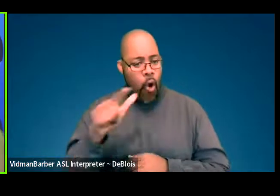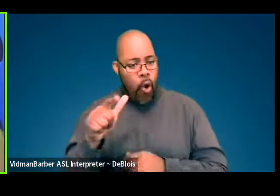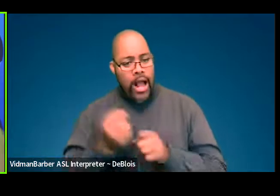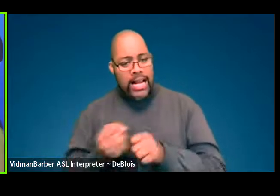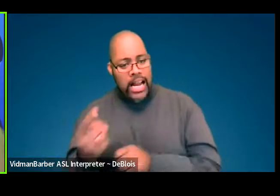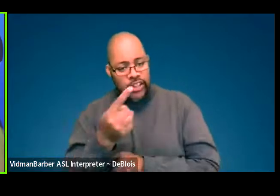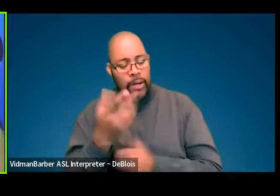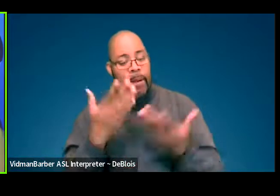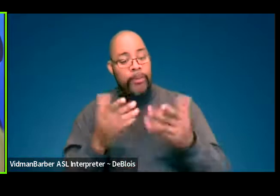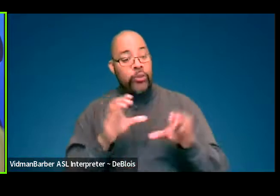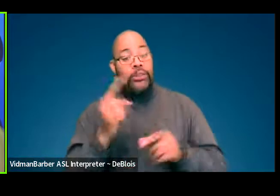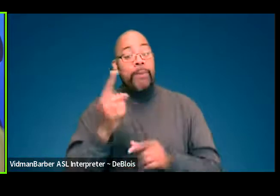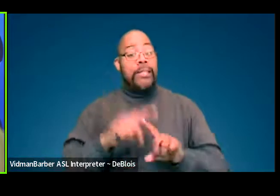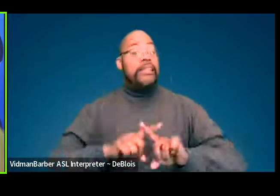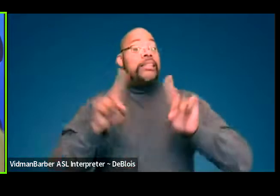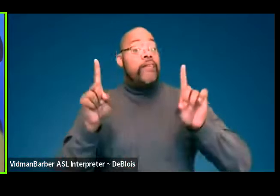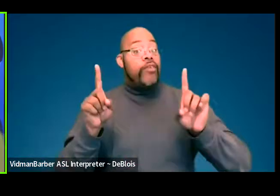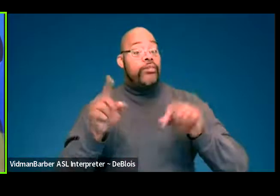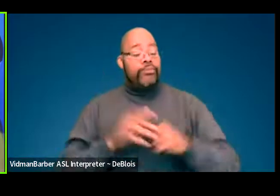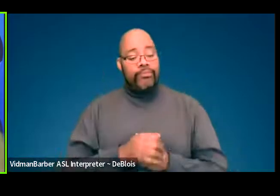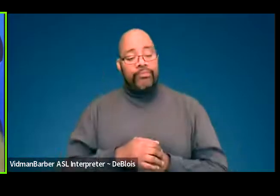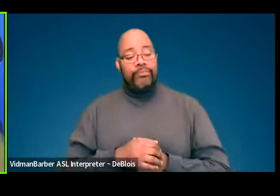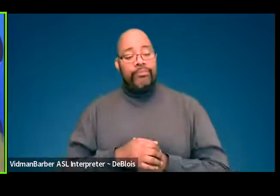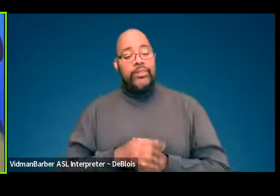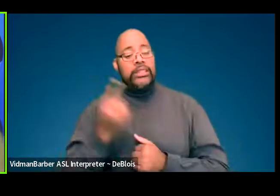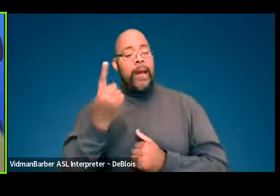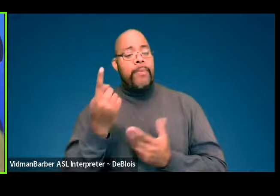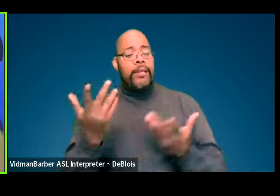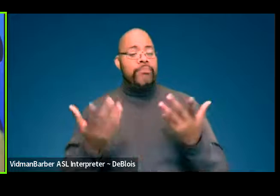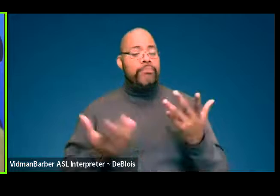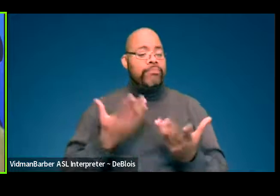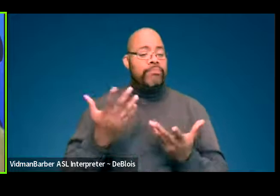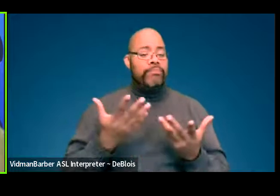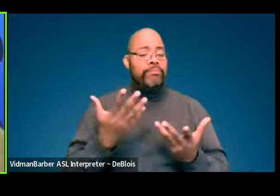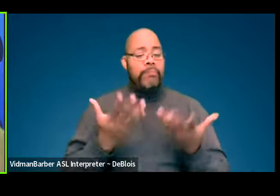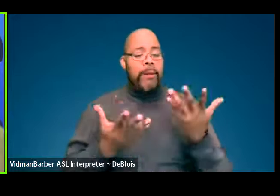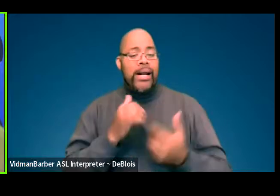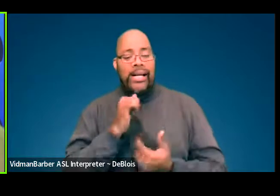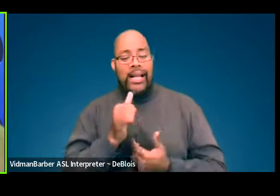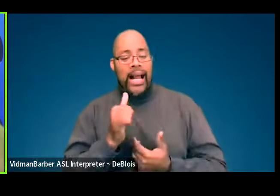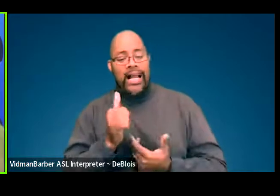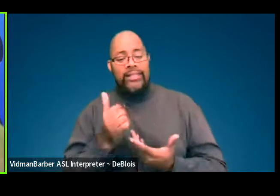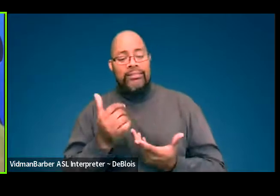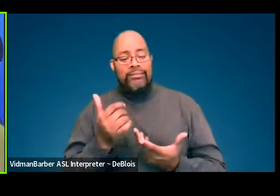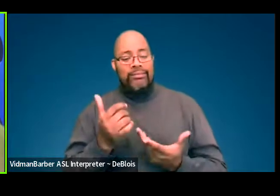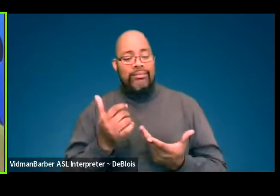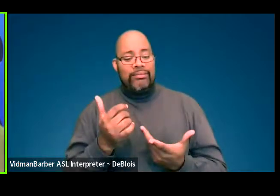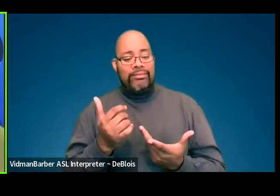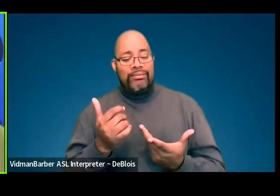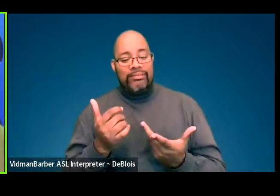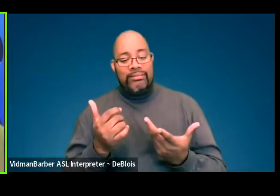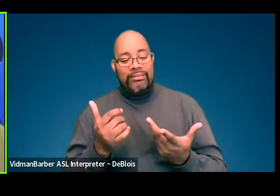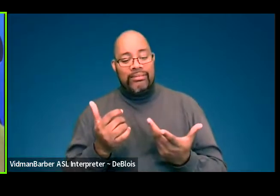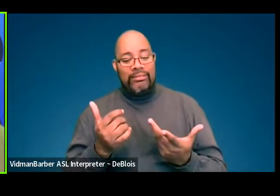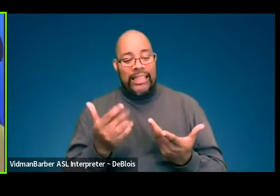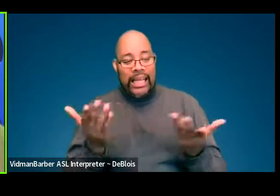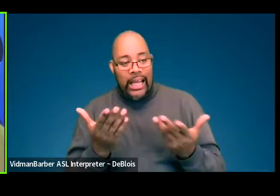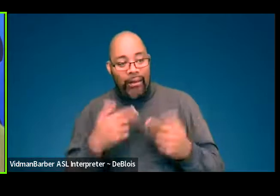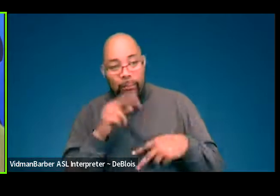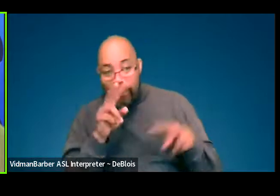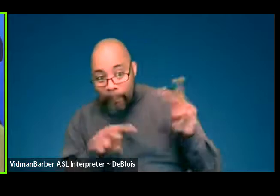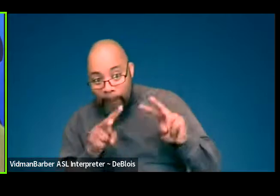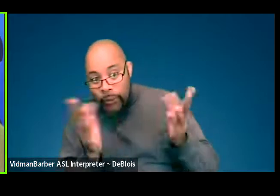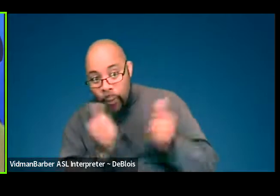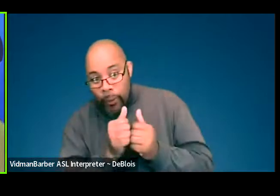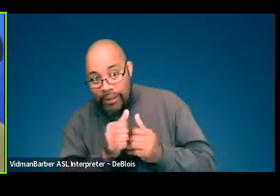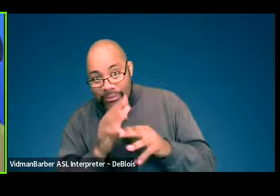next year. We might do something different. Something, just not, here lurking, just talking